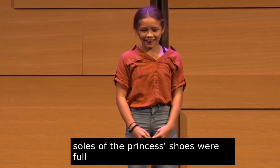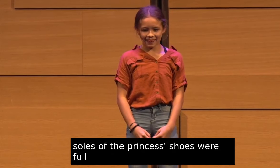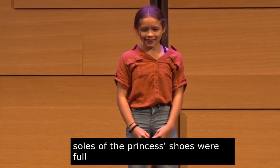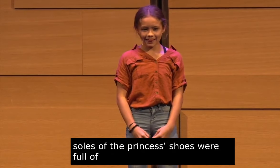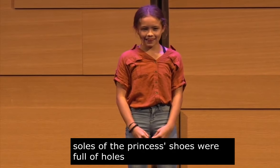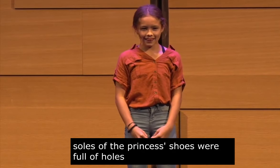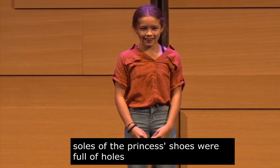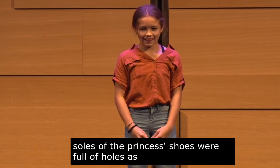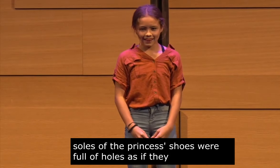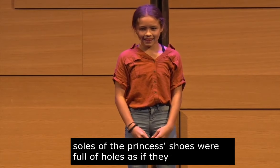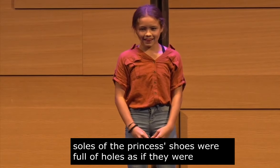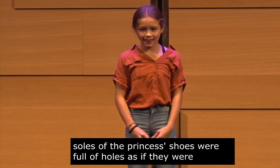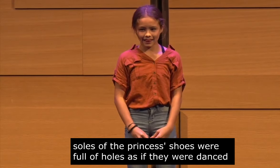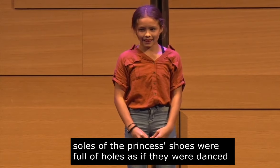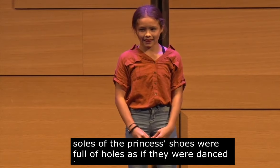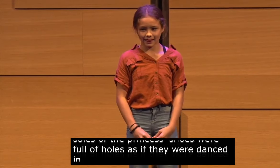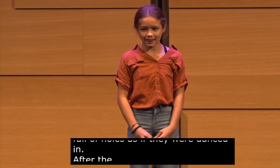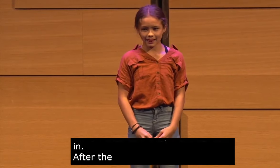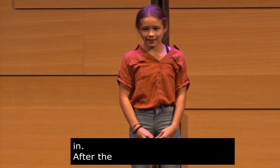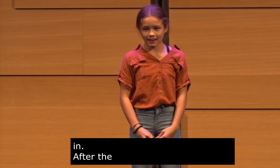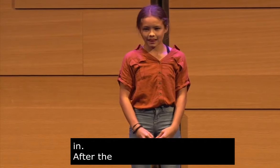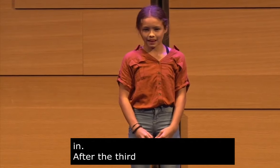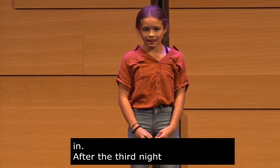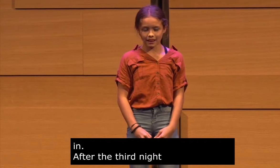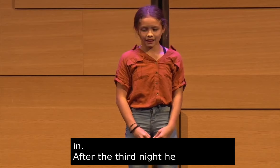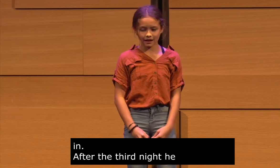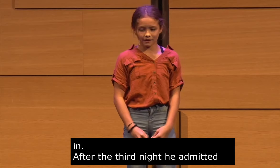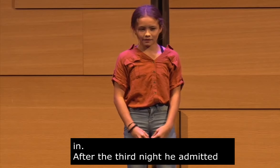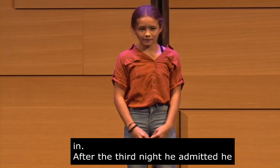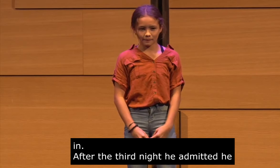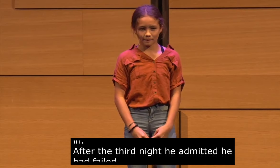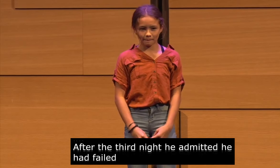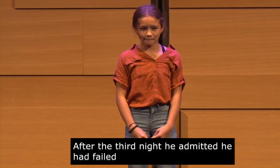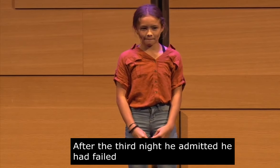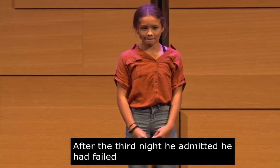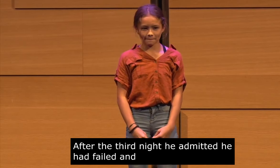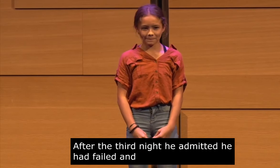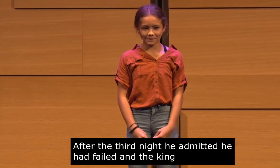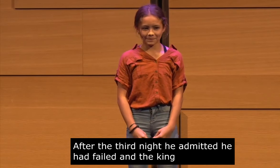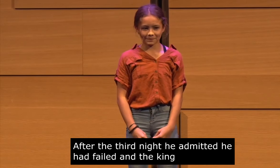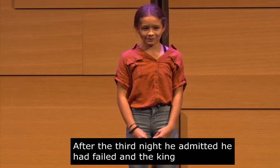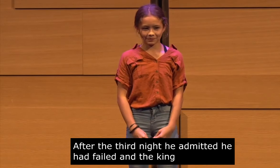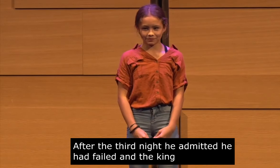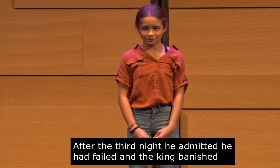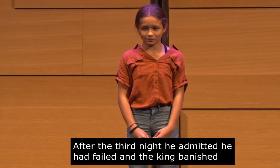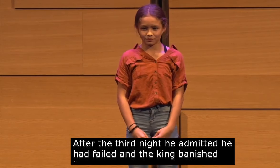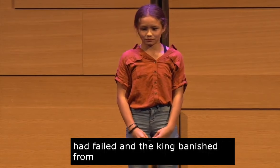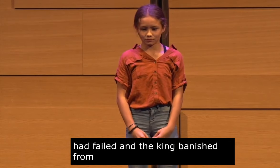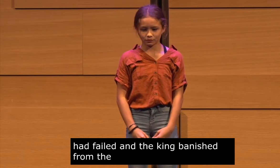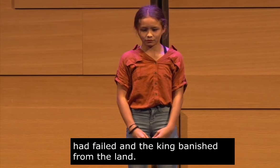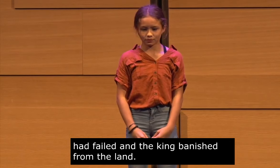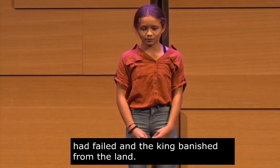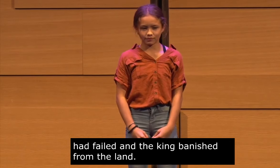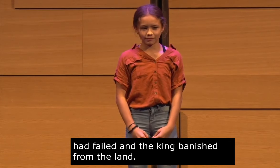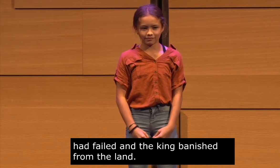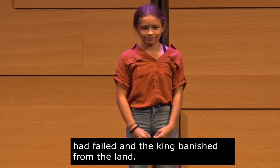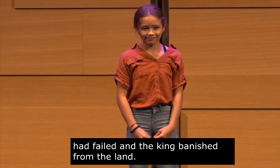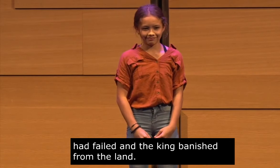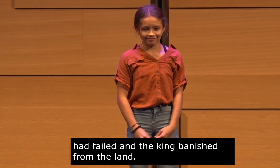After the third night, the prince admitted he had failed, and the king banished him from the land. Thereafter, several princes spent the night in the